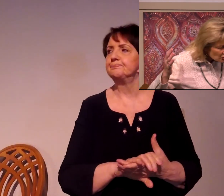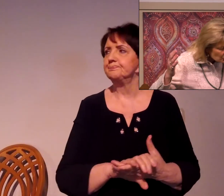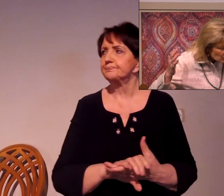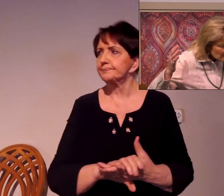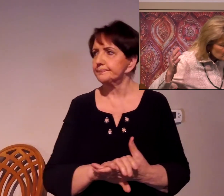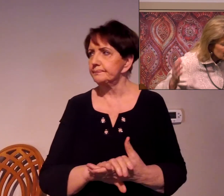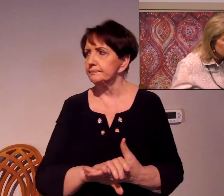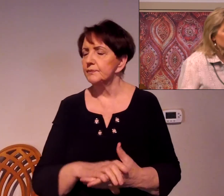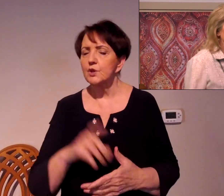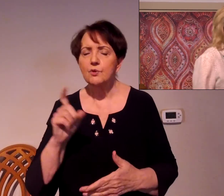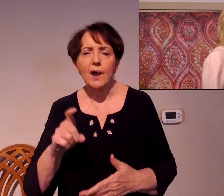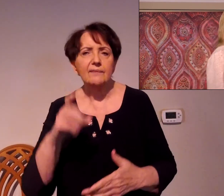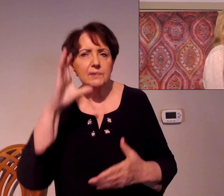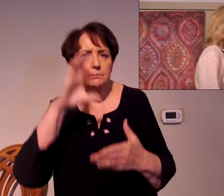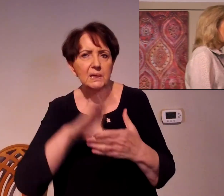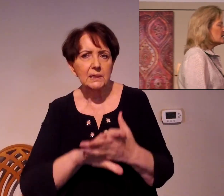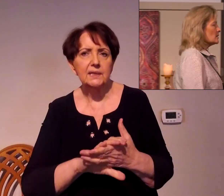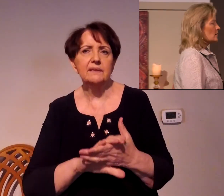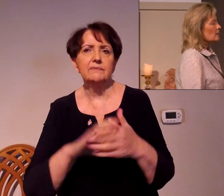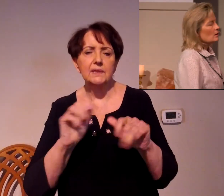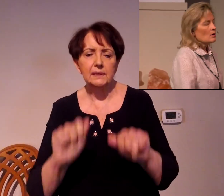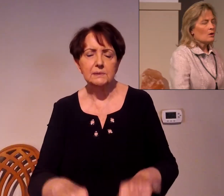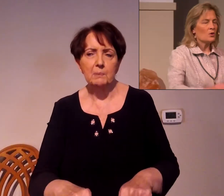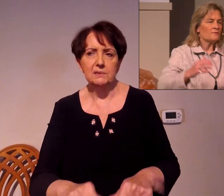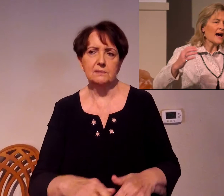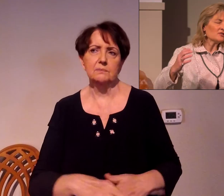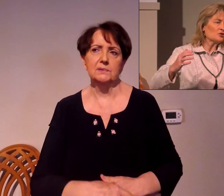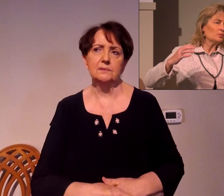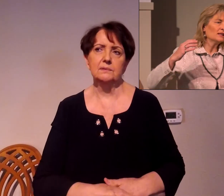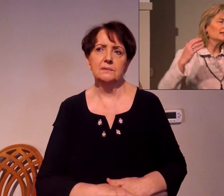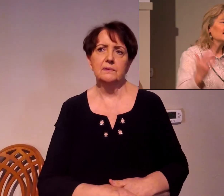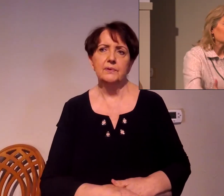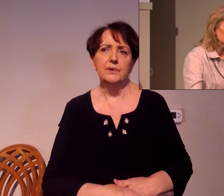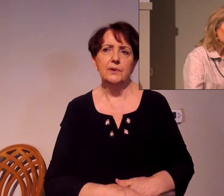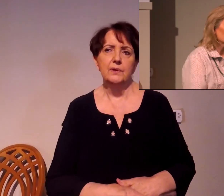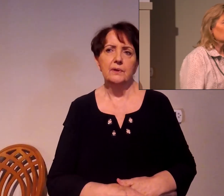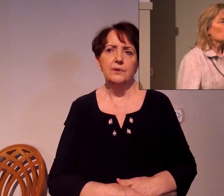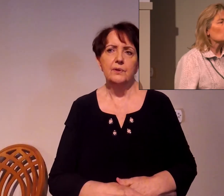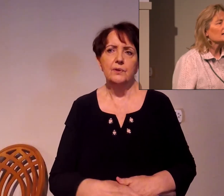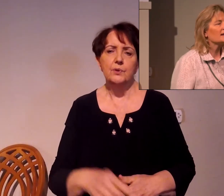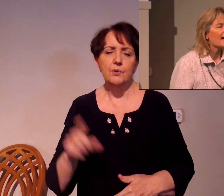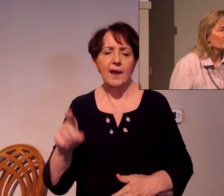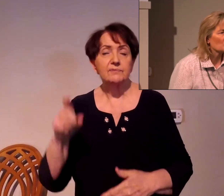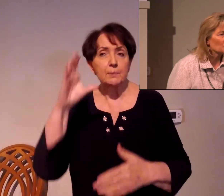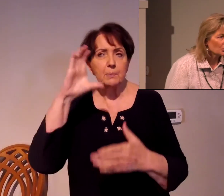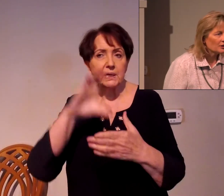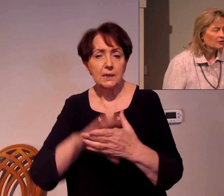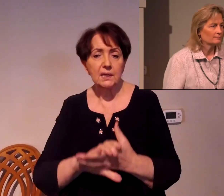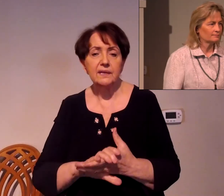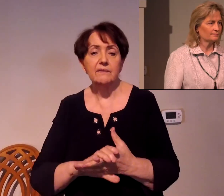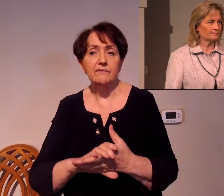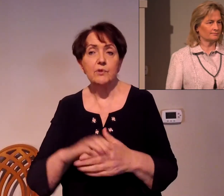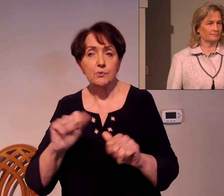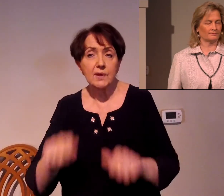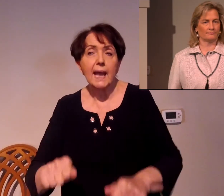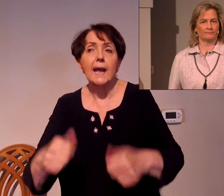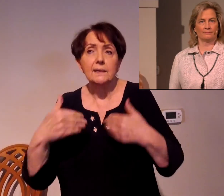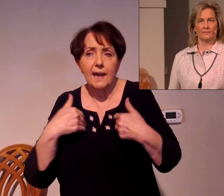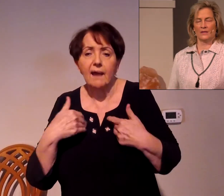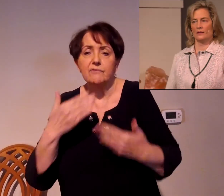We've got to believe it. And we've got to believe that we can have our good.